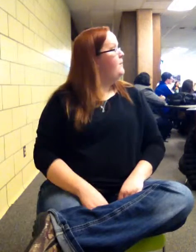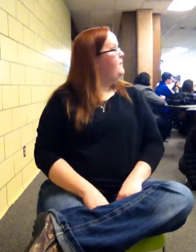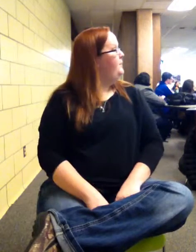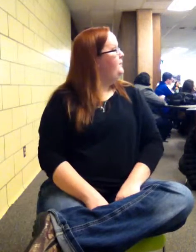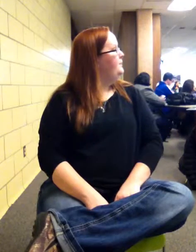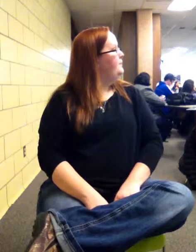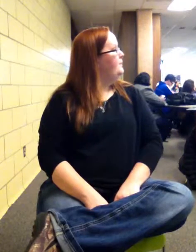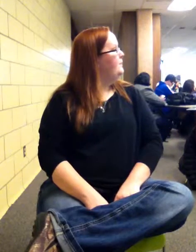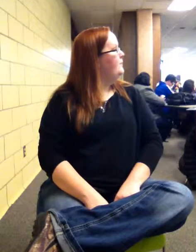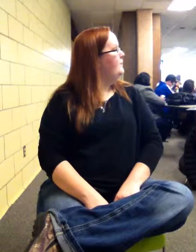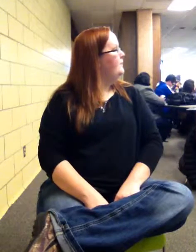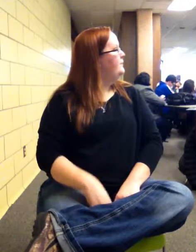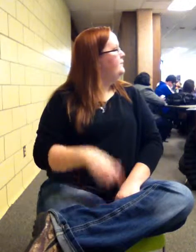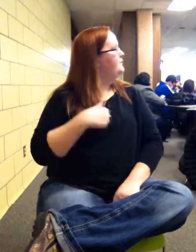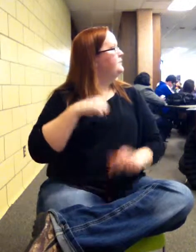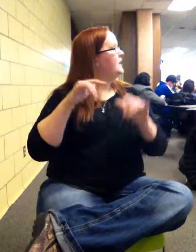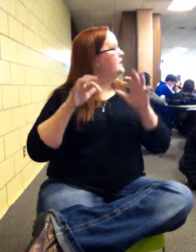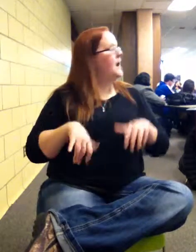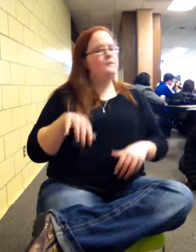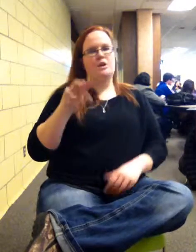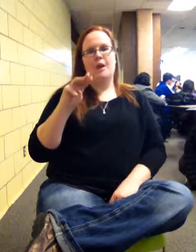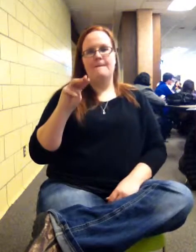And I just typed in Mergent because that's what we want,